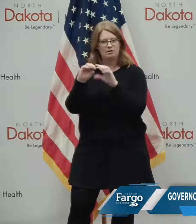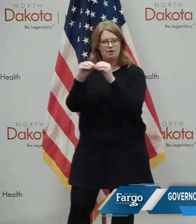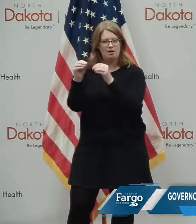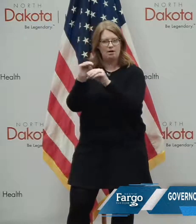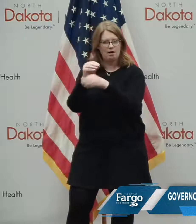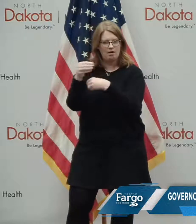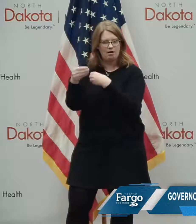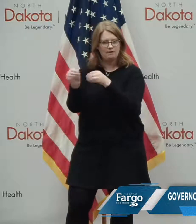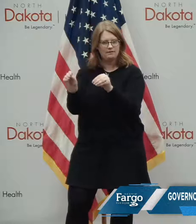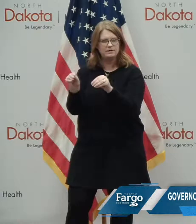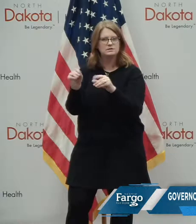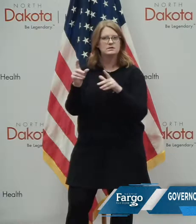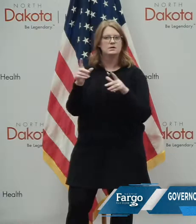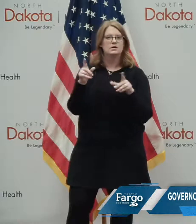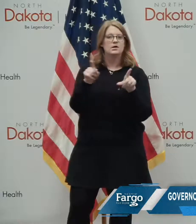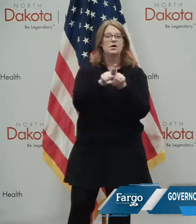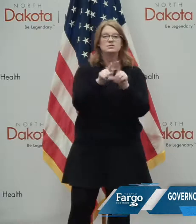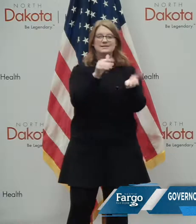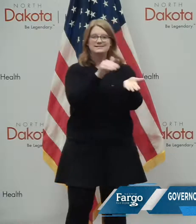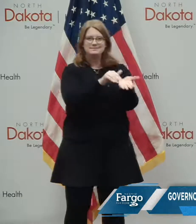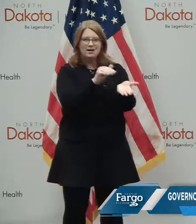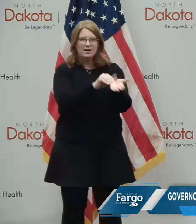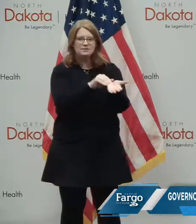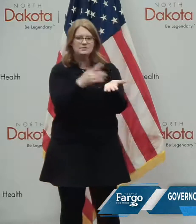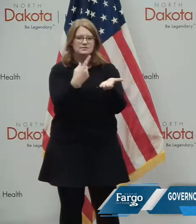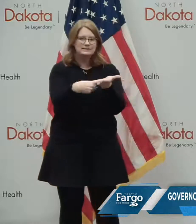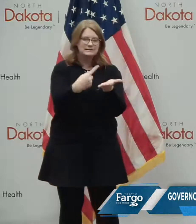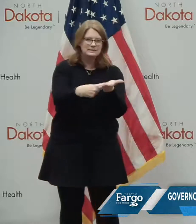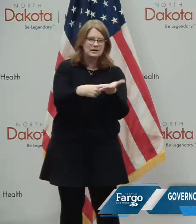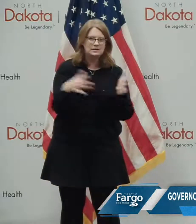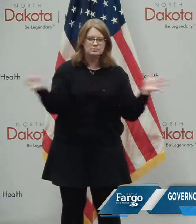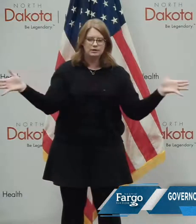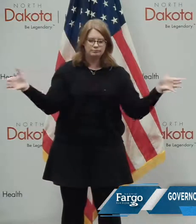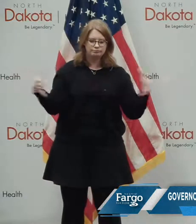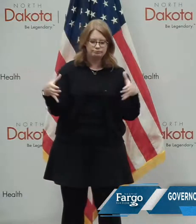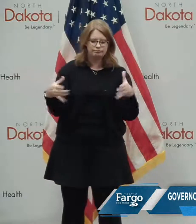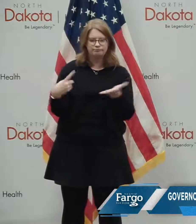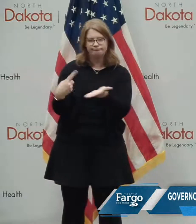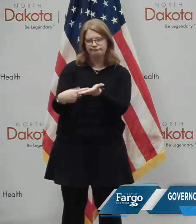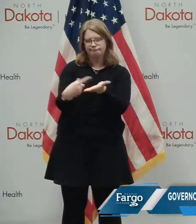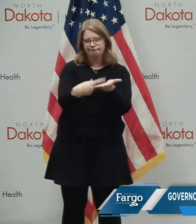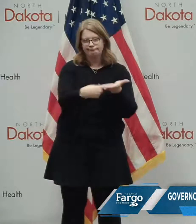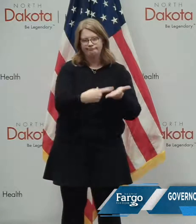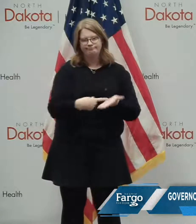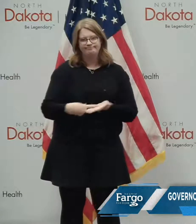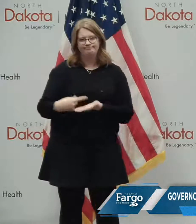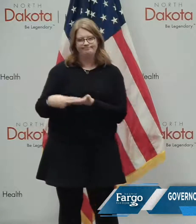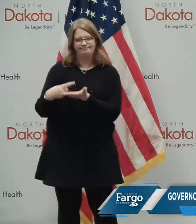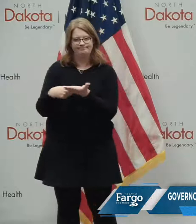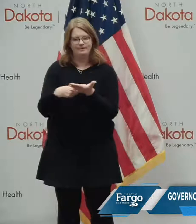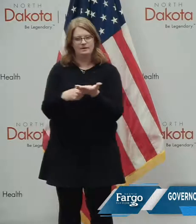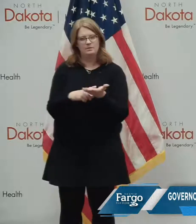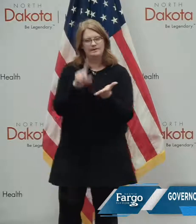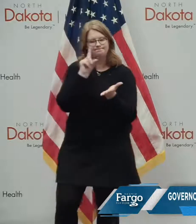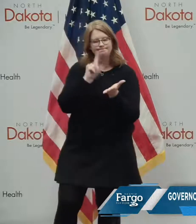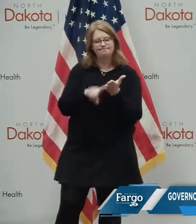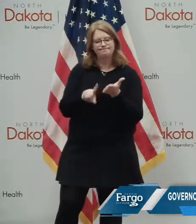our physicians who we consult with. We explored this a little bit